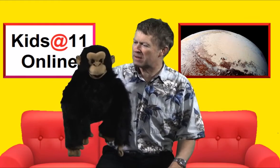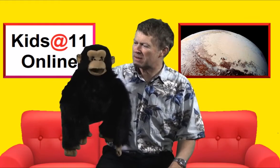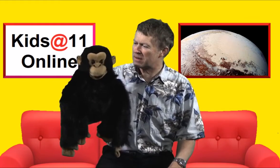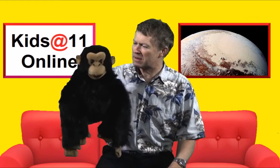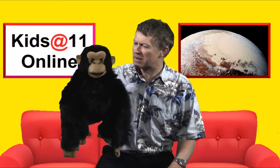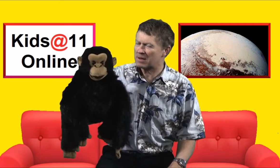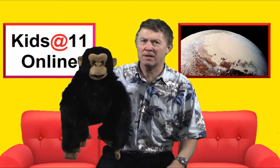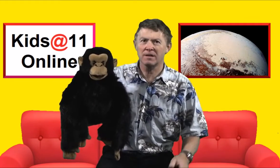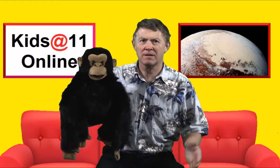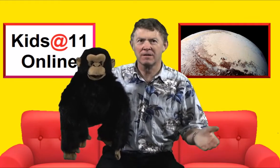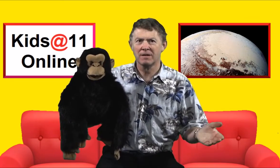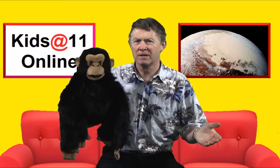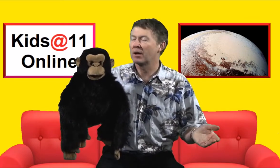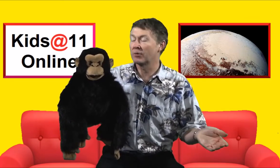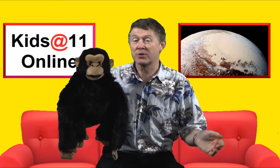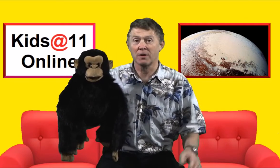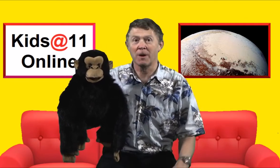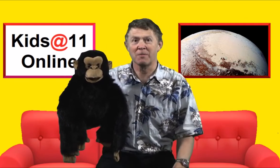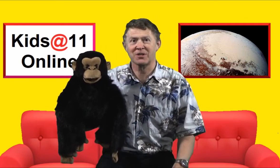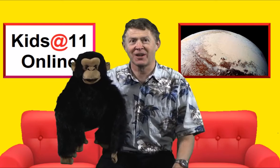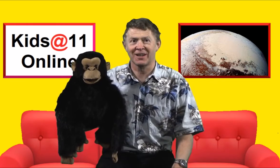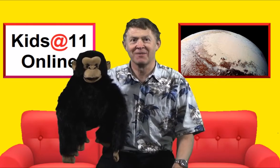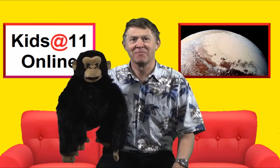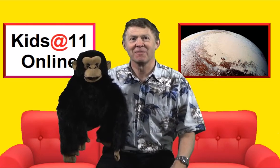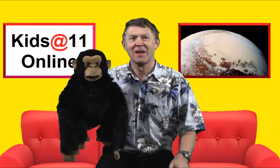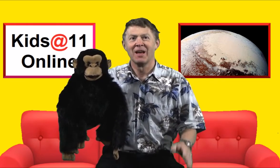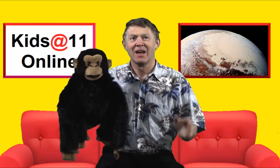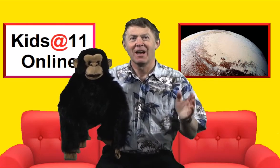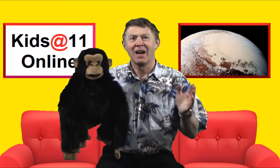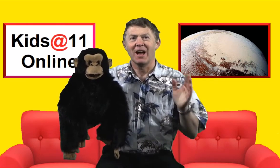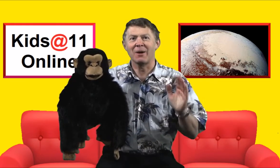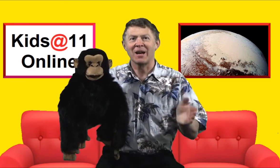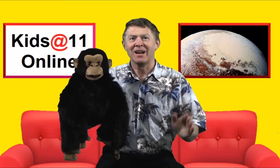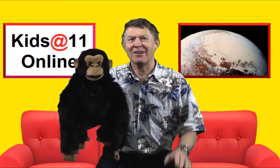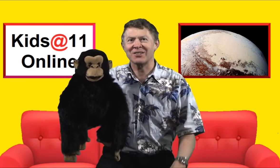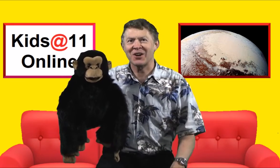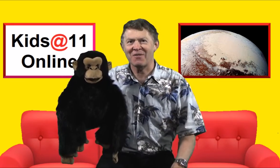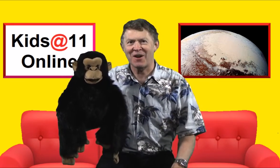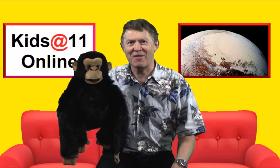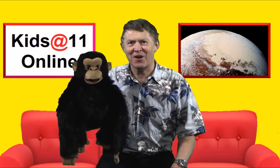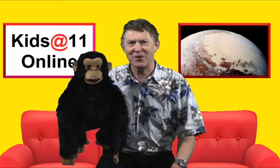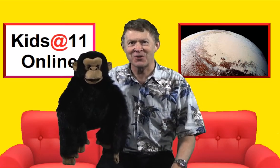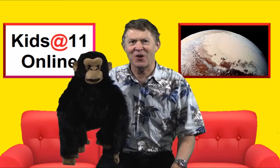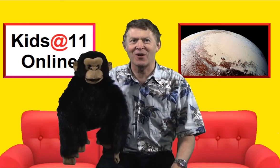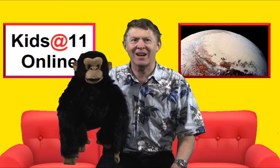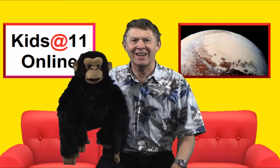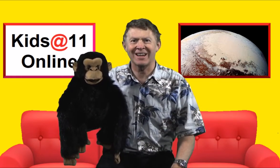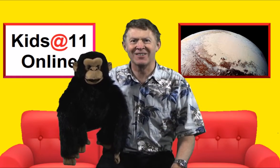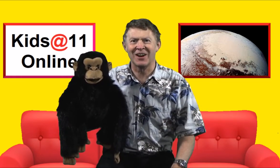banana day. Oh, sorry, my mistake. Anyway, now it's time for our final song, King of Love.